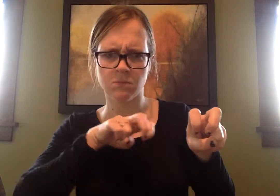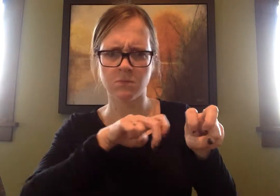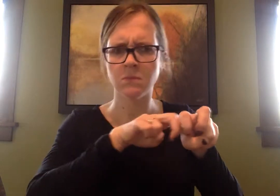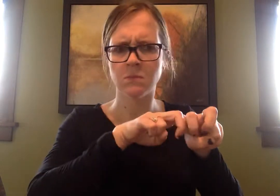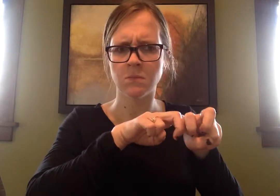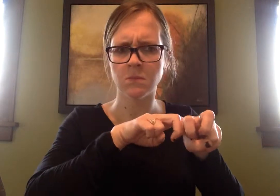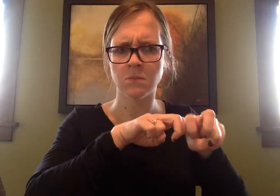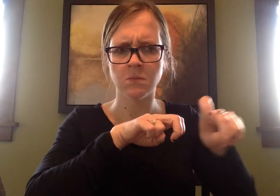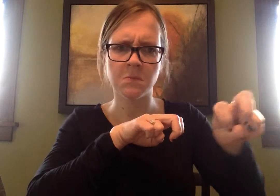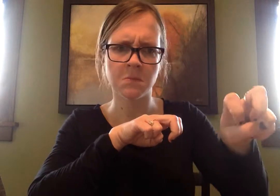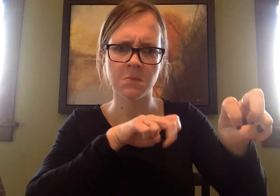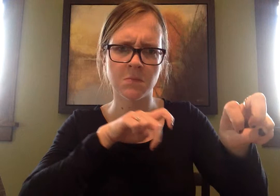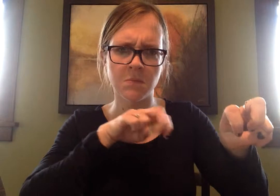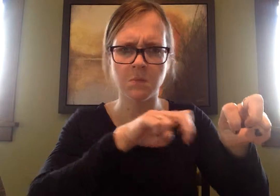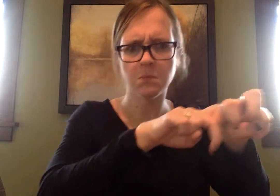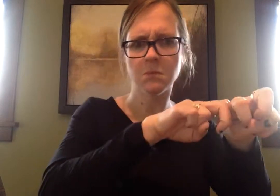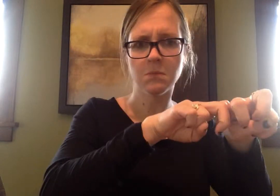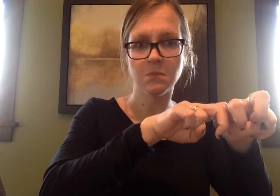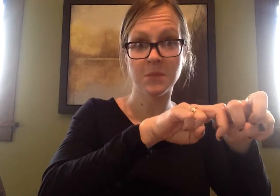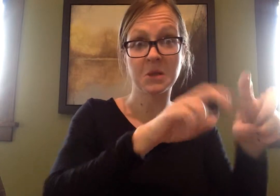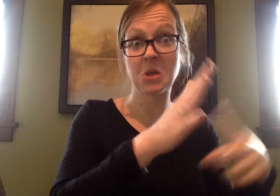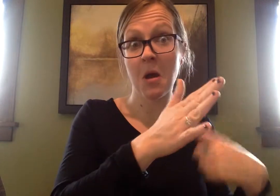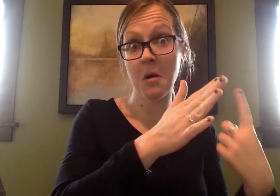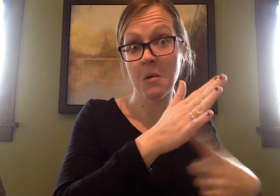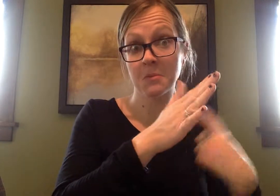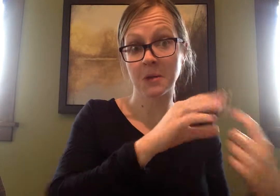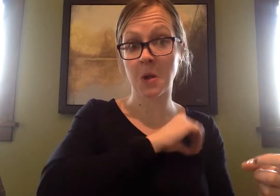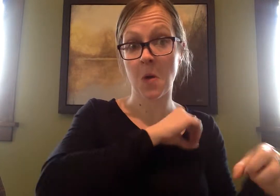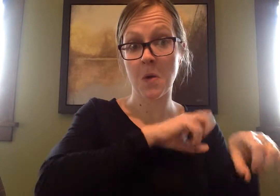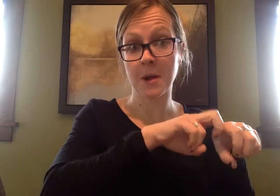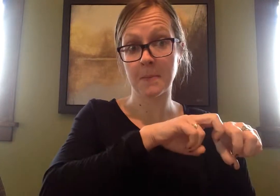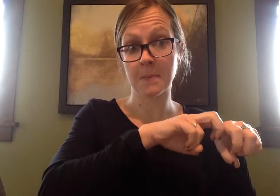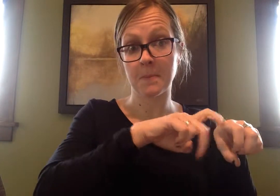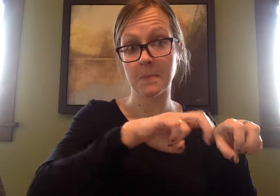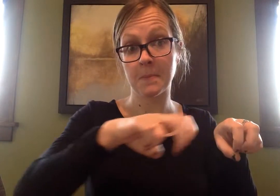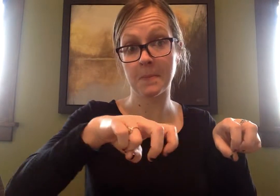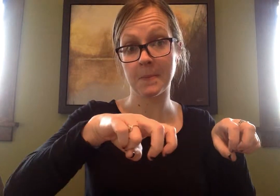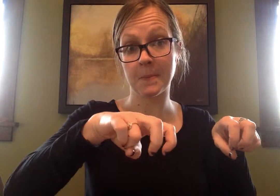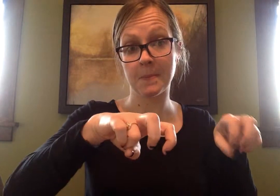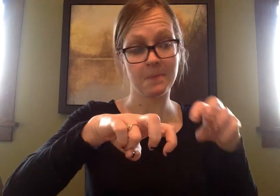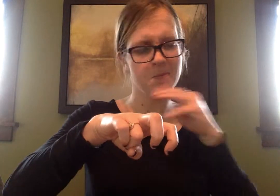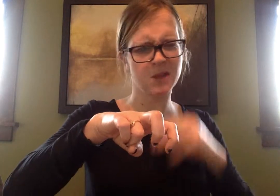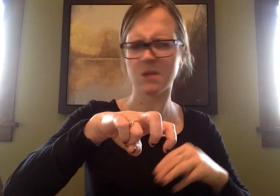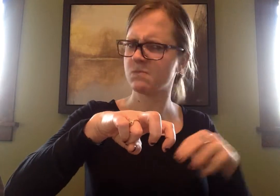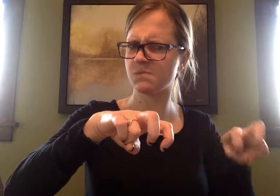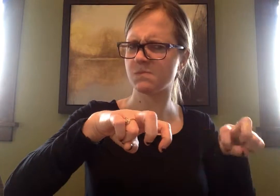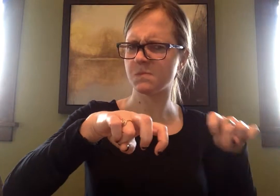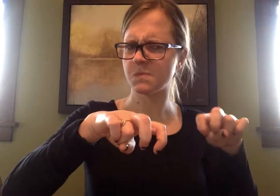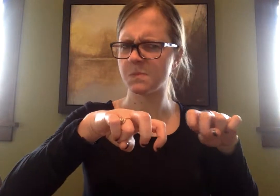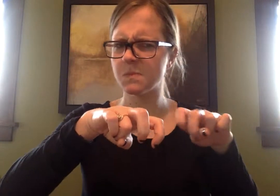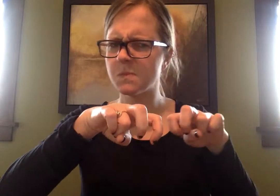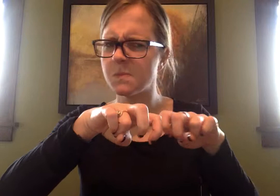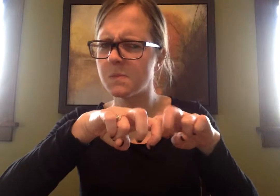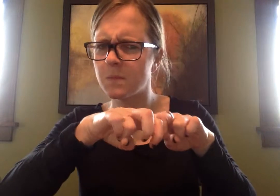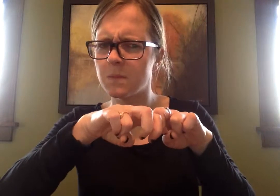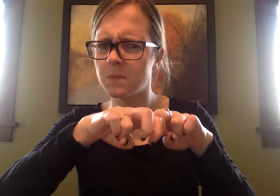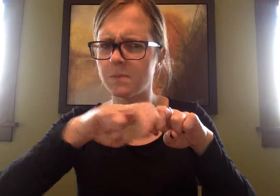But sometimes it was Owen who would walk away from Mzee, and Mzee who would follow. Bit by